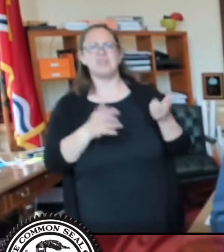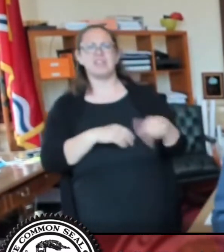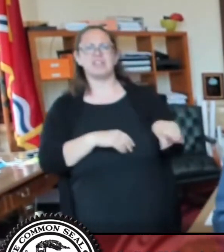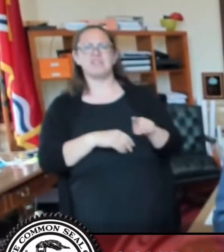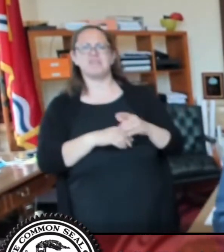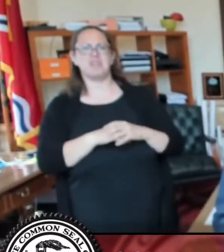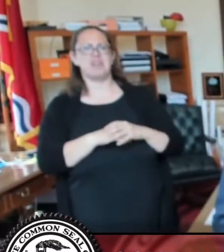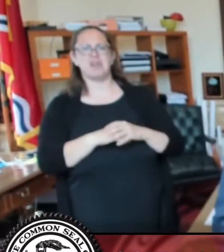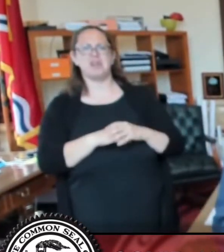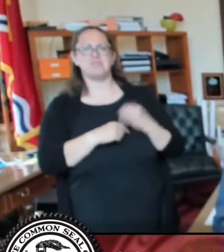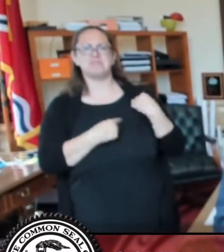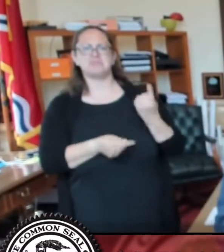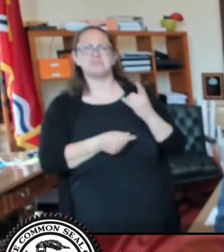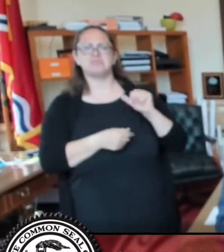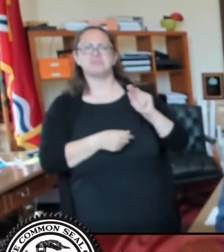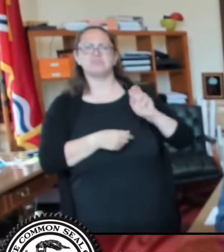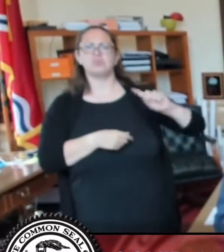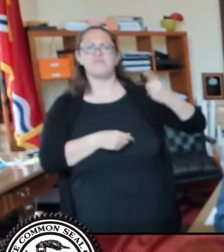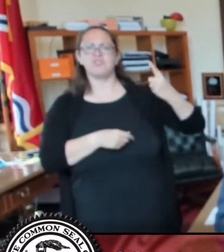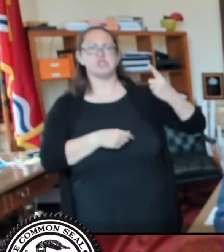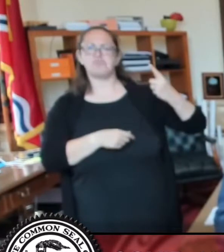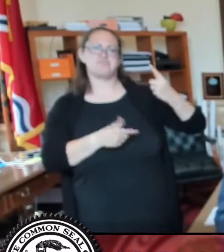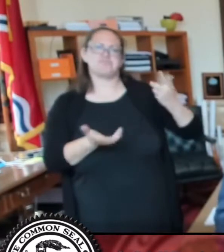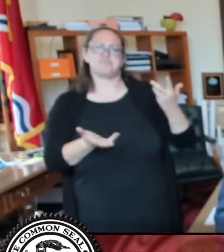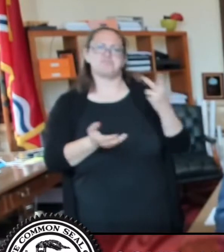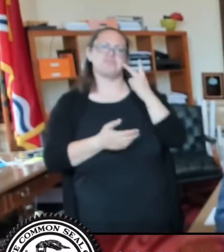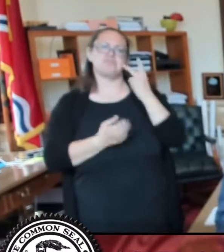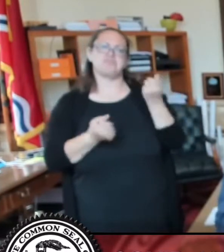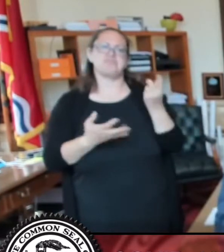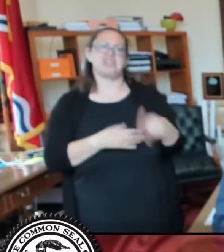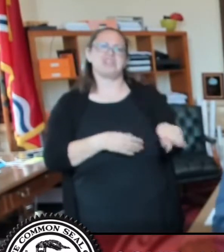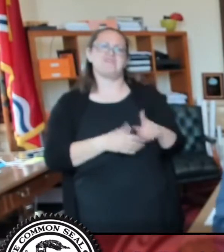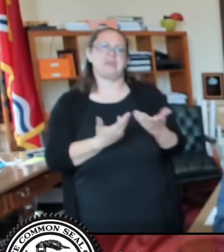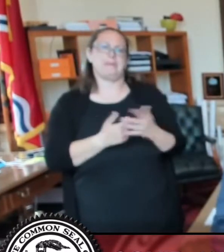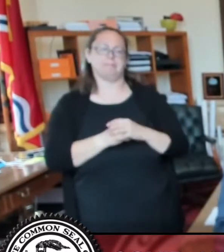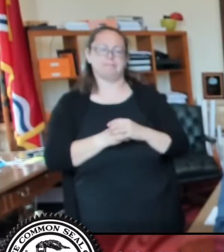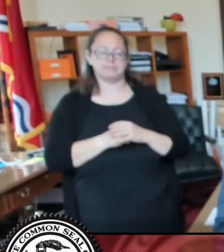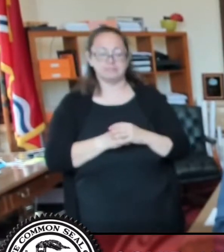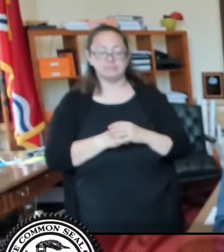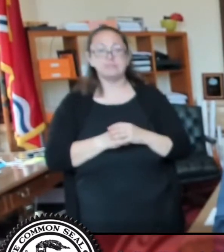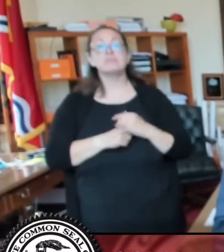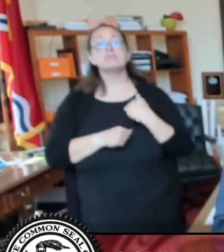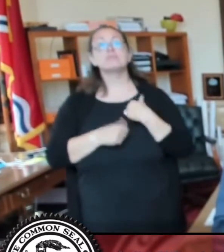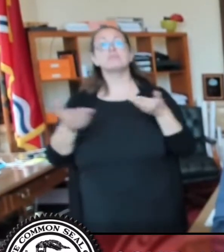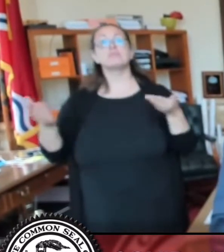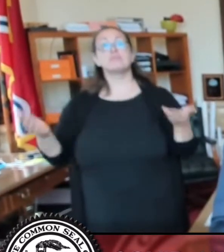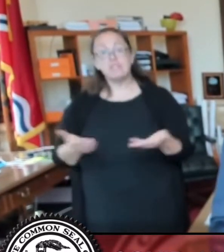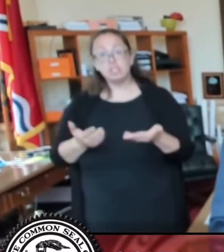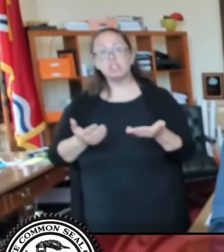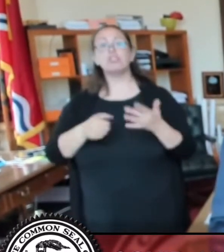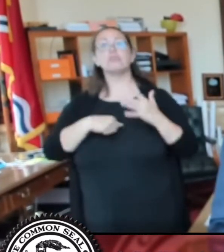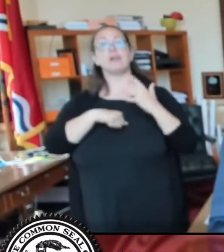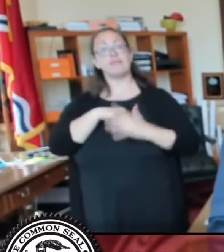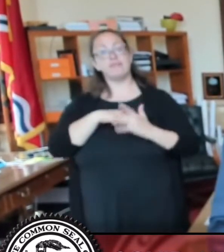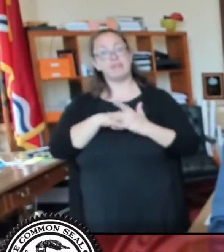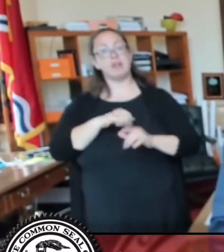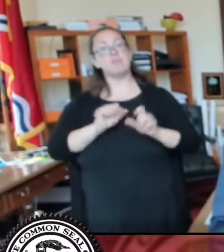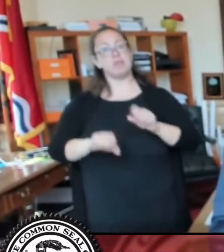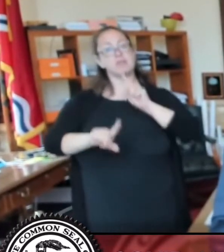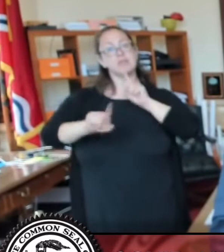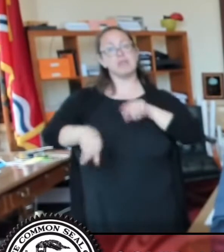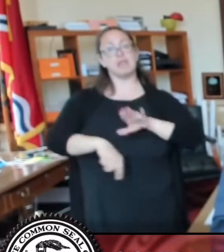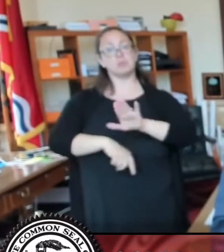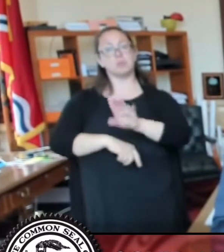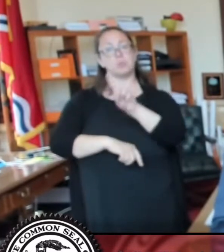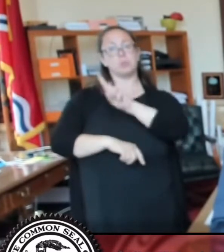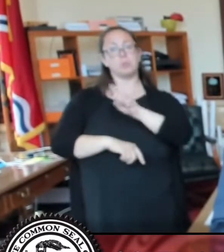since June 1st. So I'm here and available to answer all of your questions. We certainly